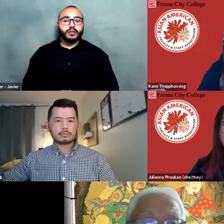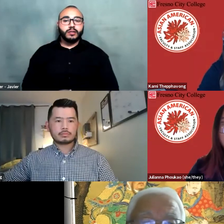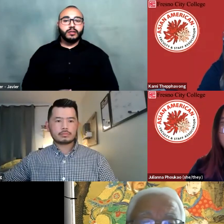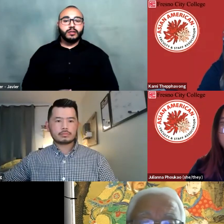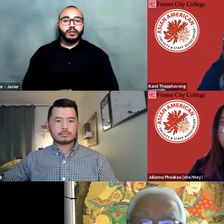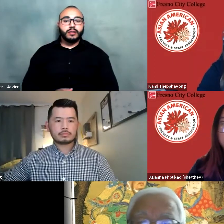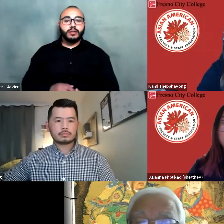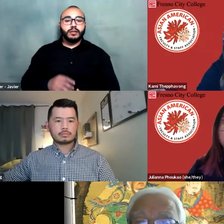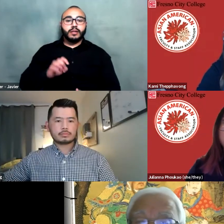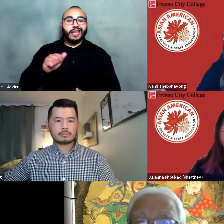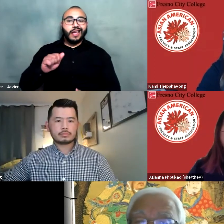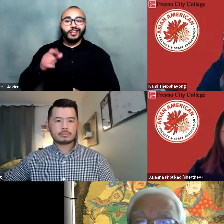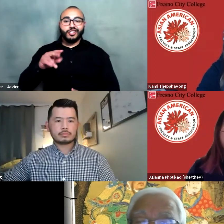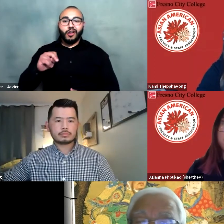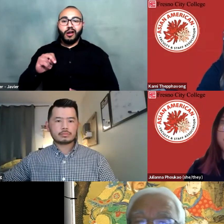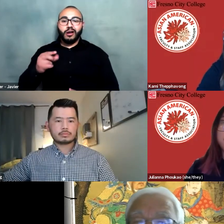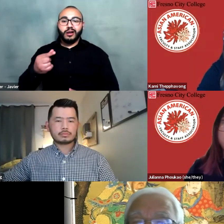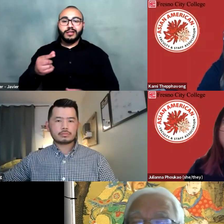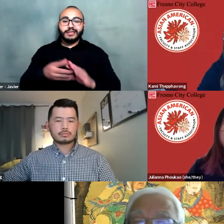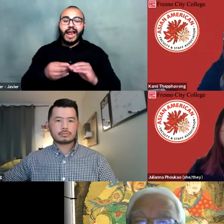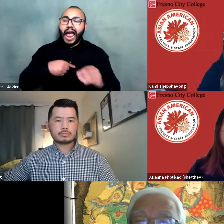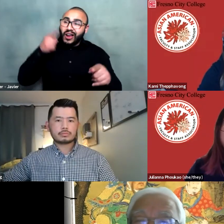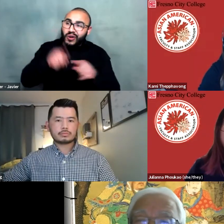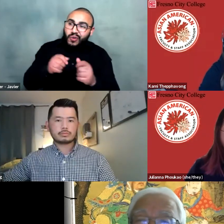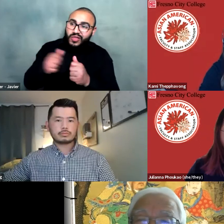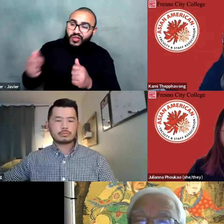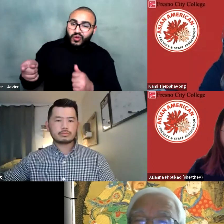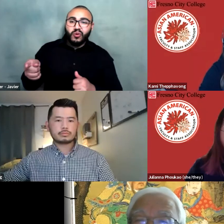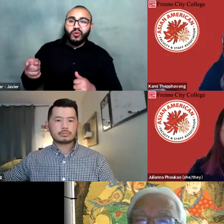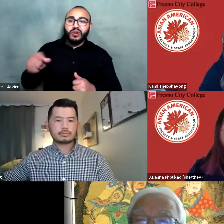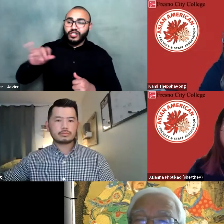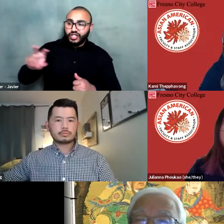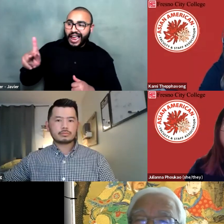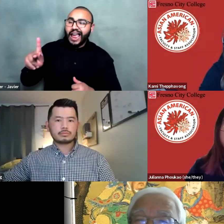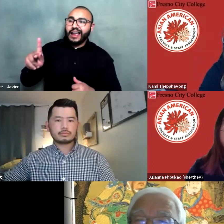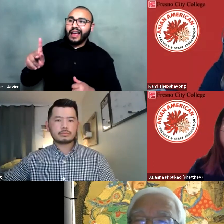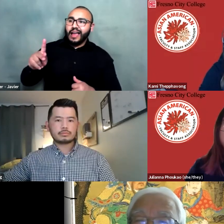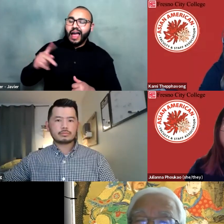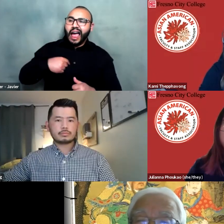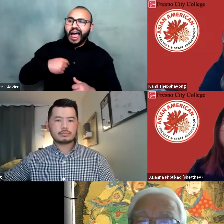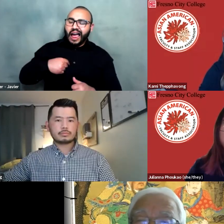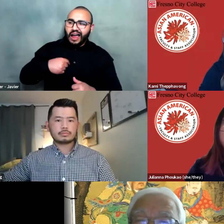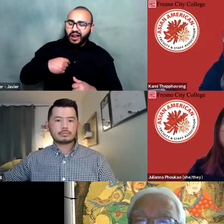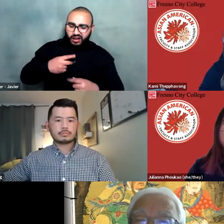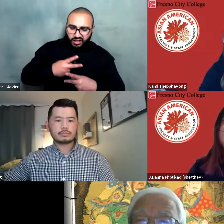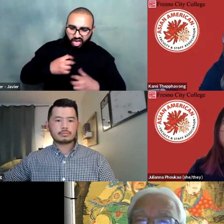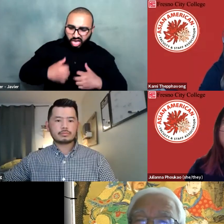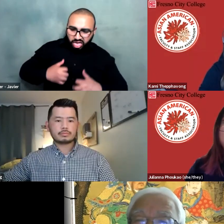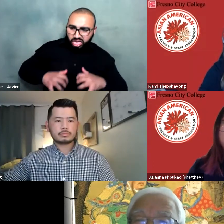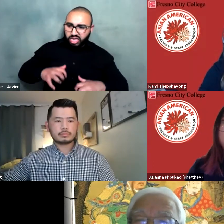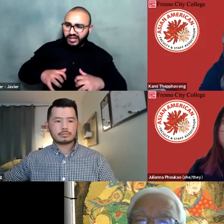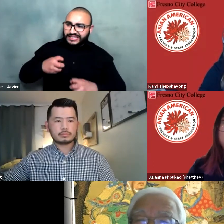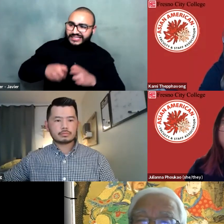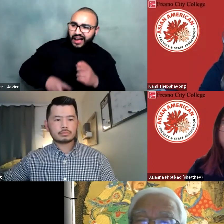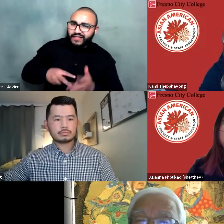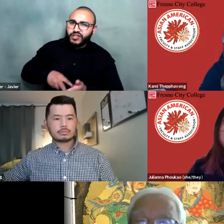Yeah, Zhang said, I agree with you, Jack. I find myself learning to speak for myself too. As an Asian female, I can